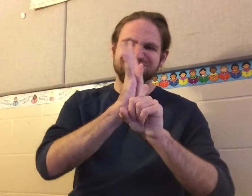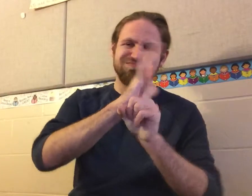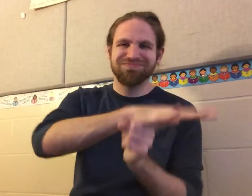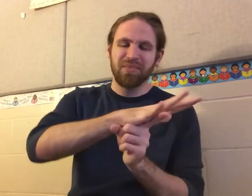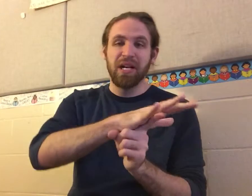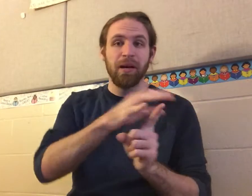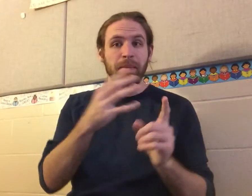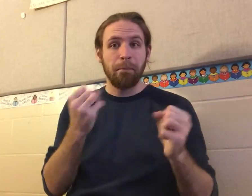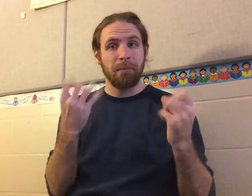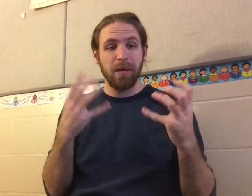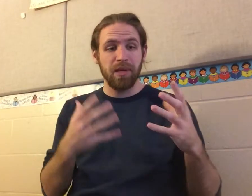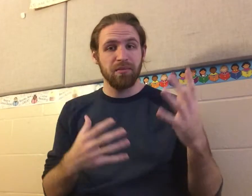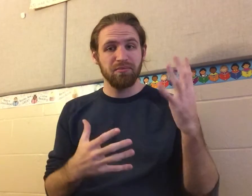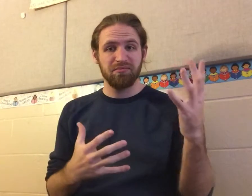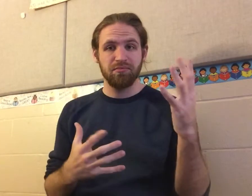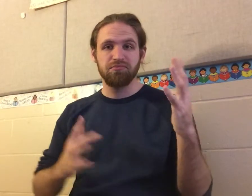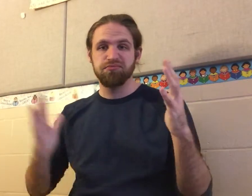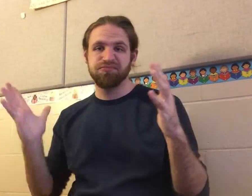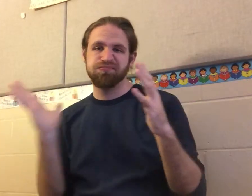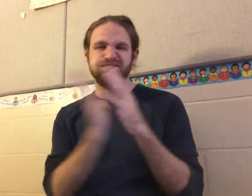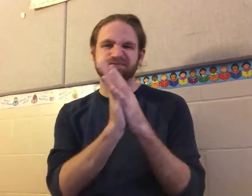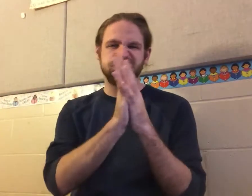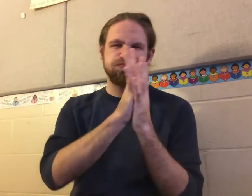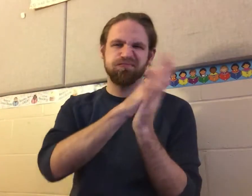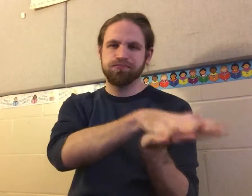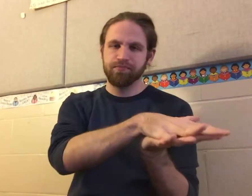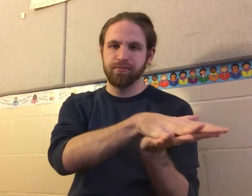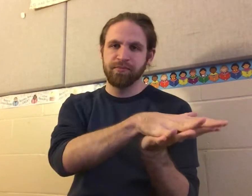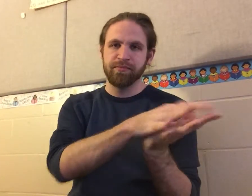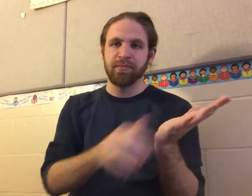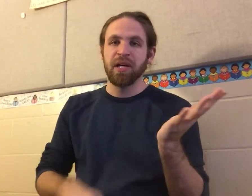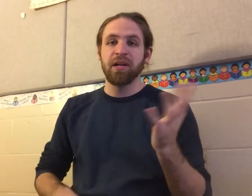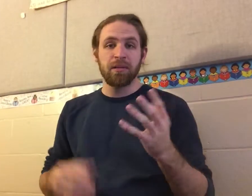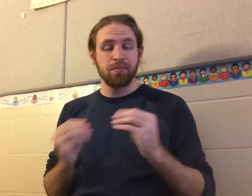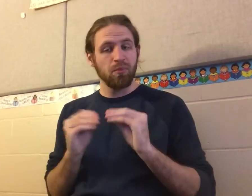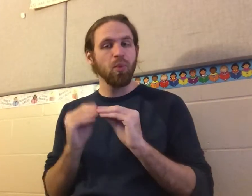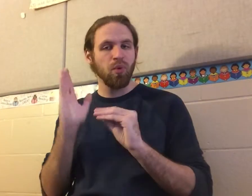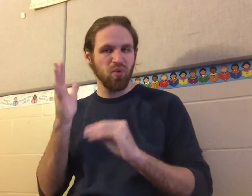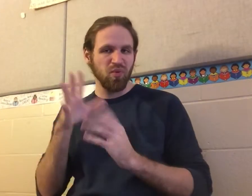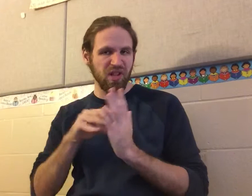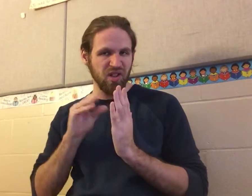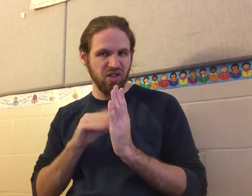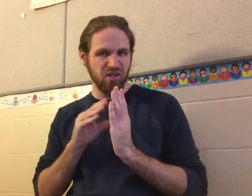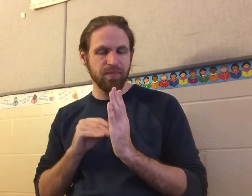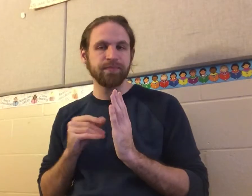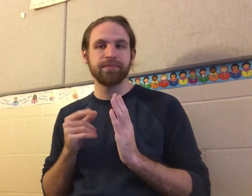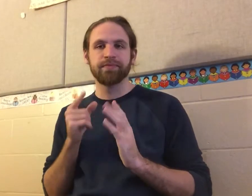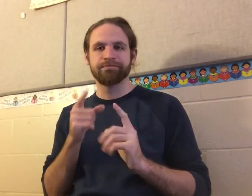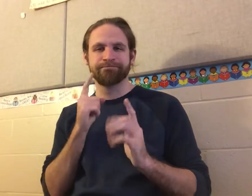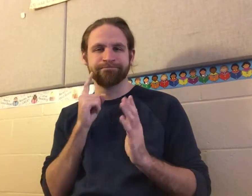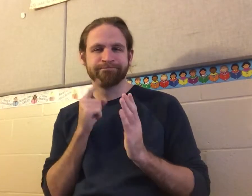time. You'll learn more about ants another day, so let's take a quick peek at one more forest